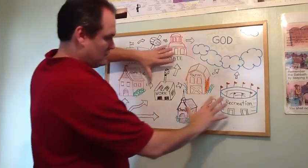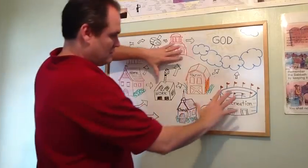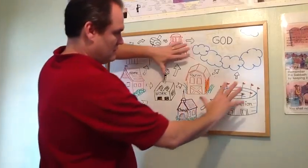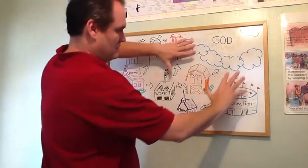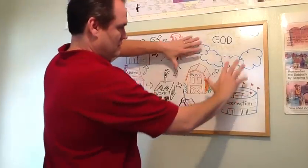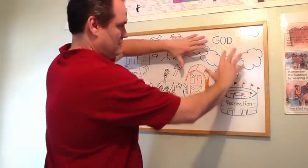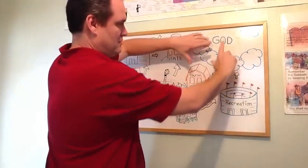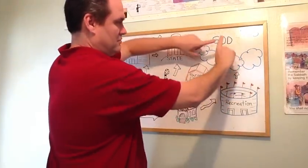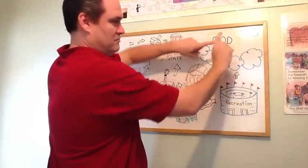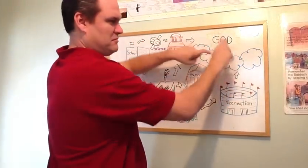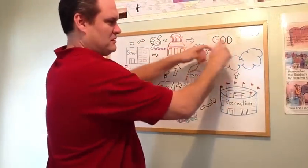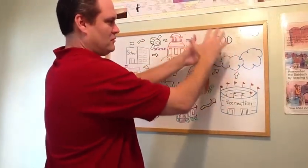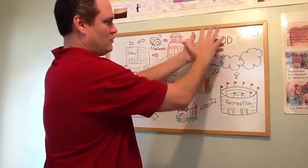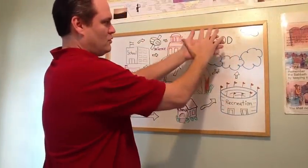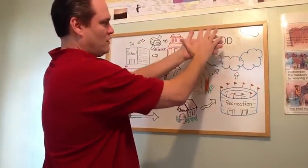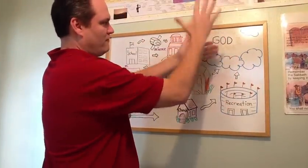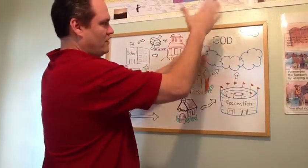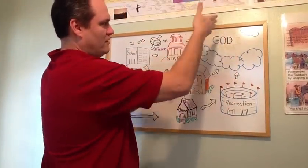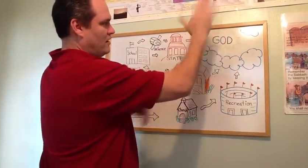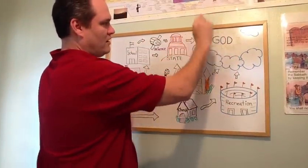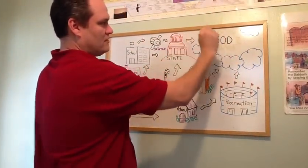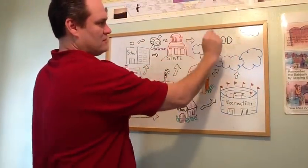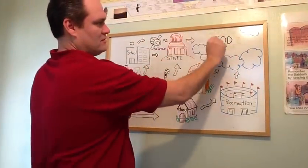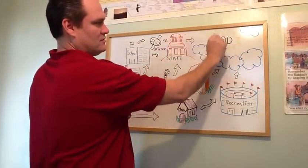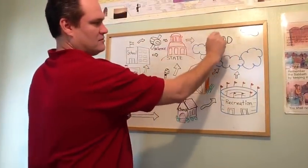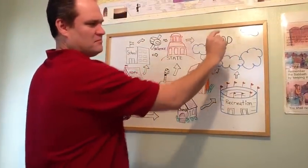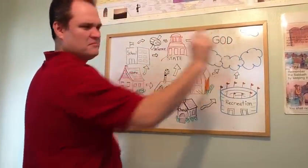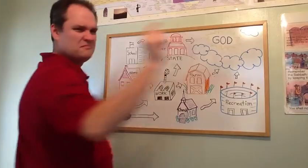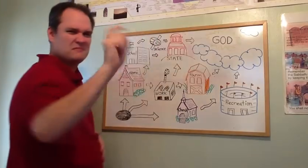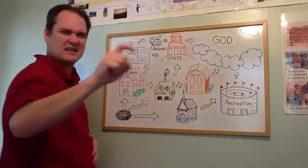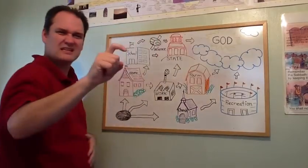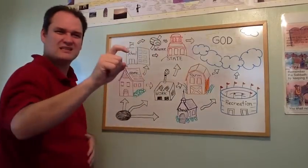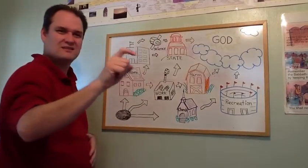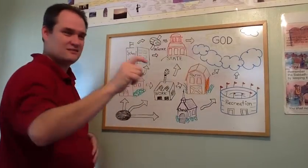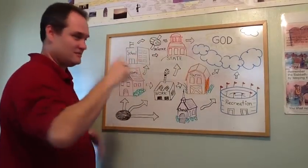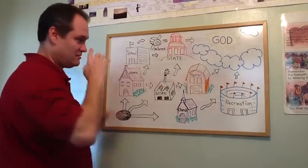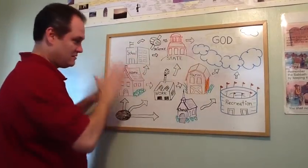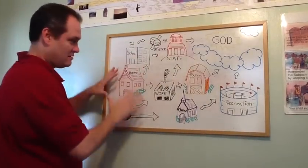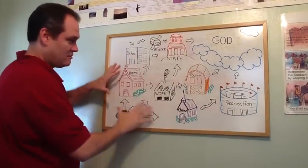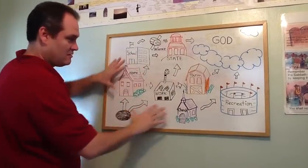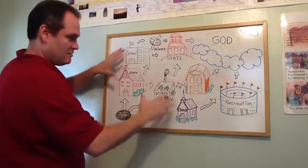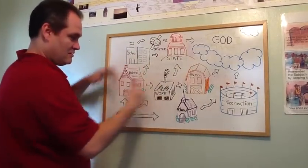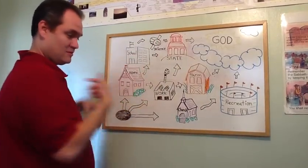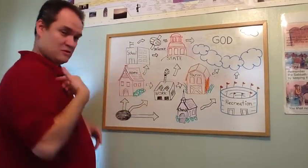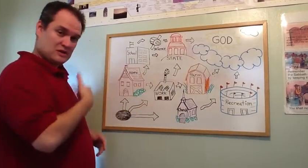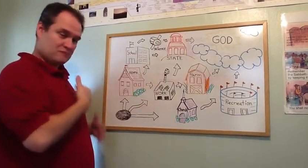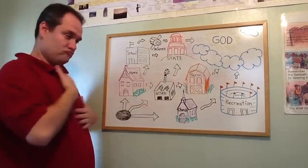All these things we do in life, we ought to glorify God through them.